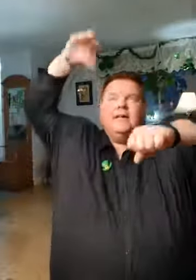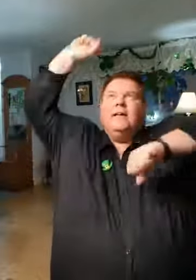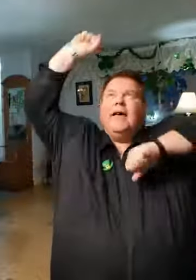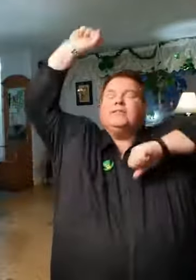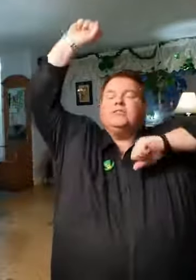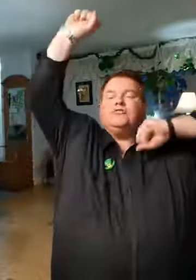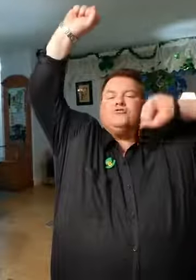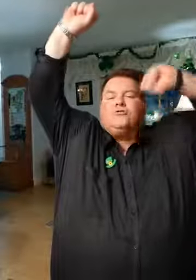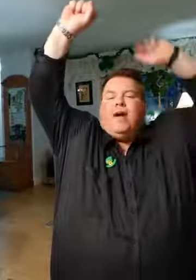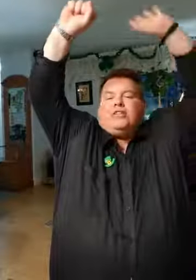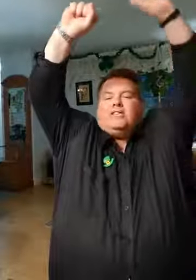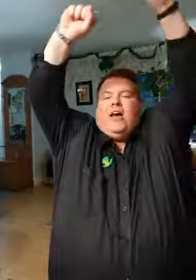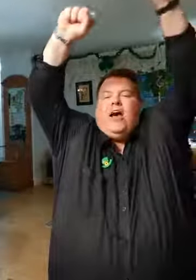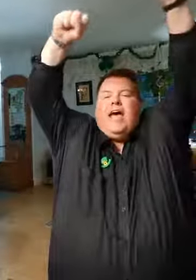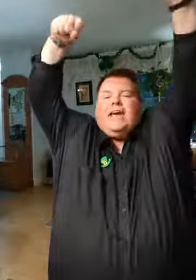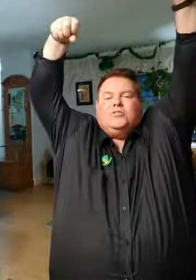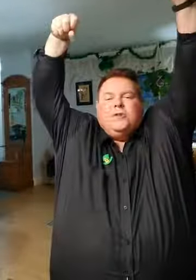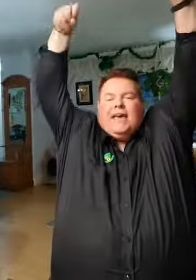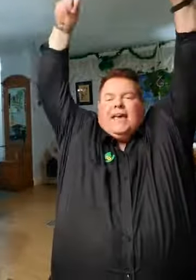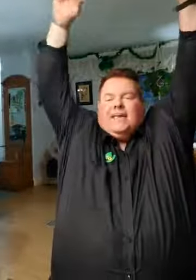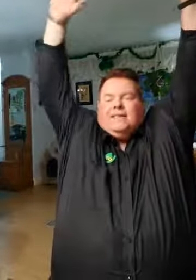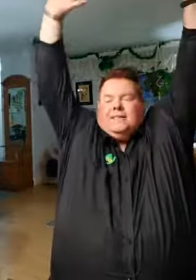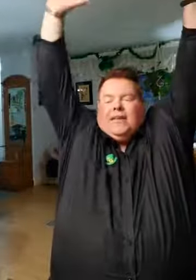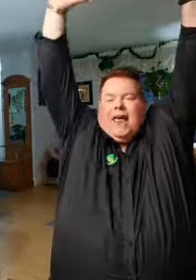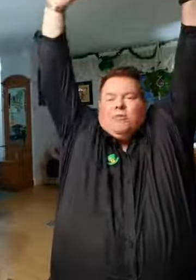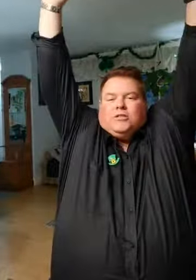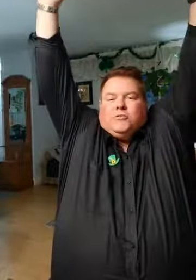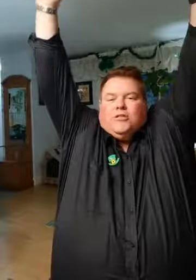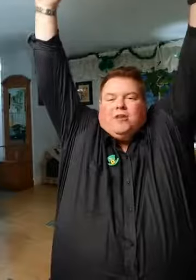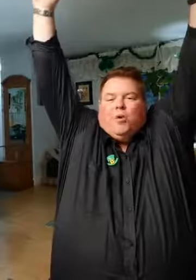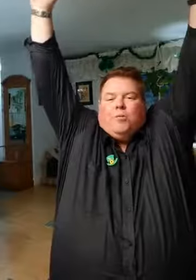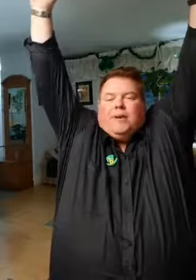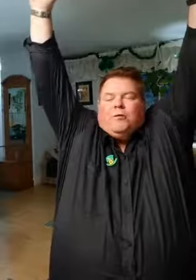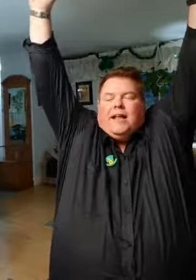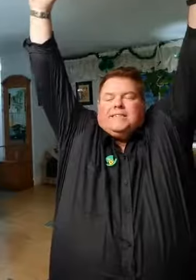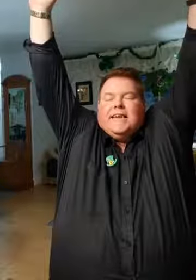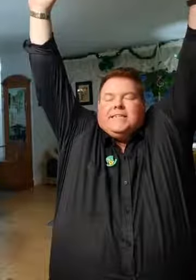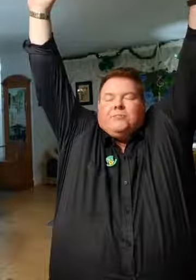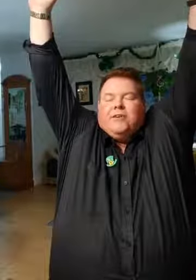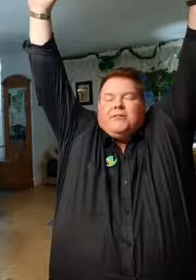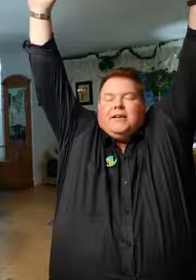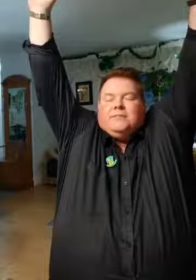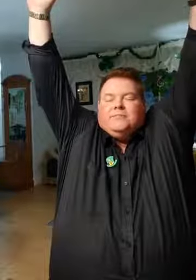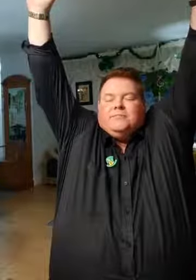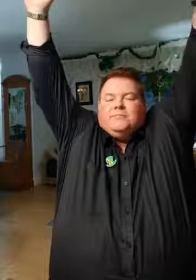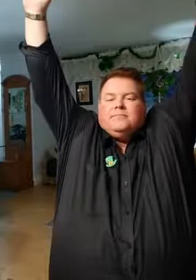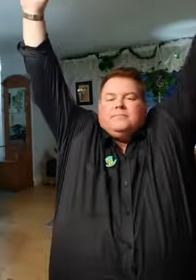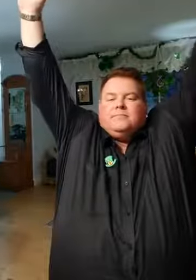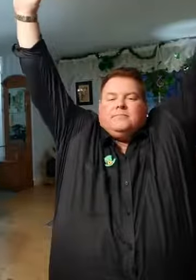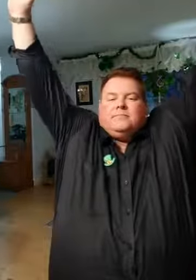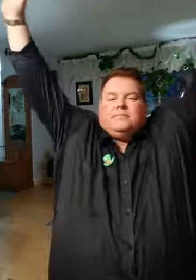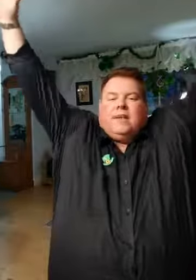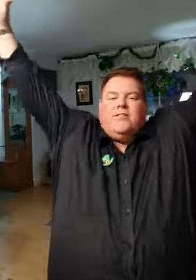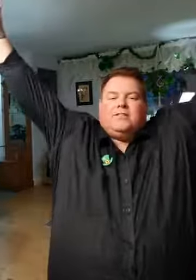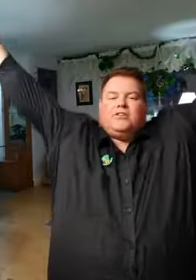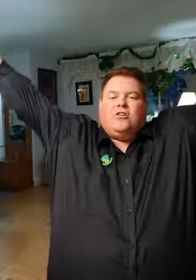and stretch as high as we can. And once we're there, open up your hands and take a deep breath in. And then slowly